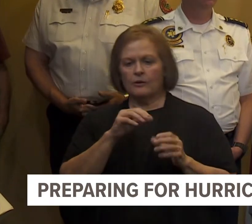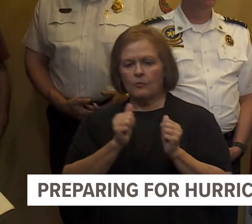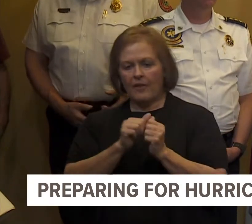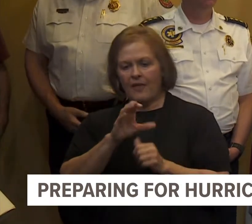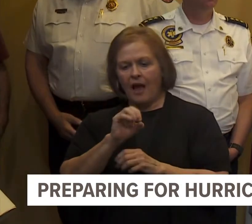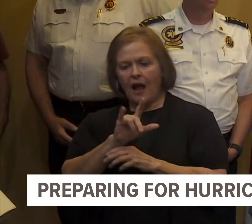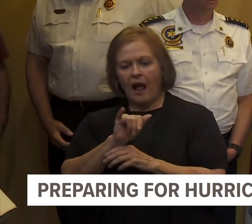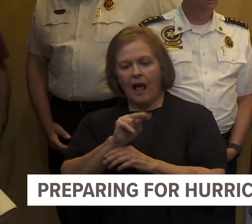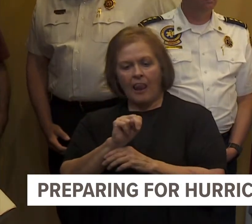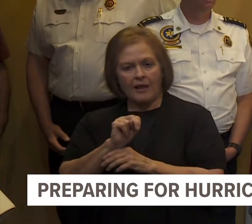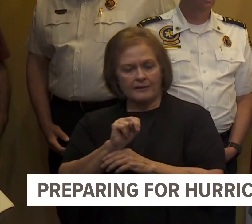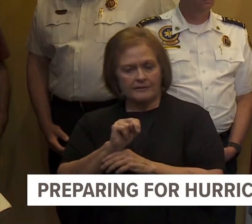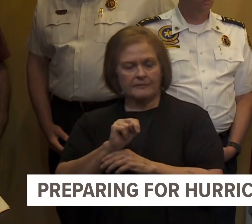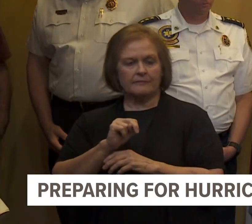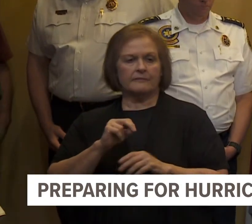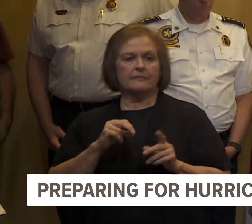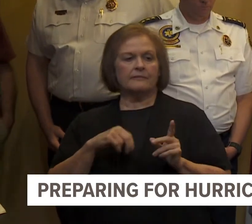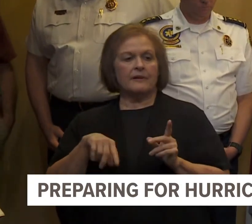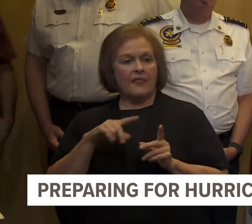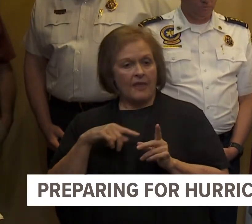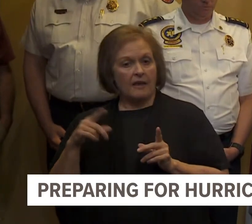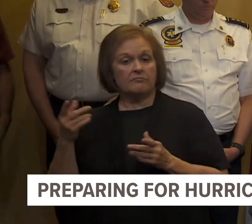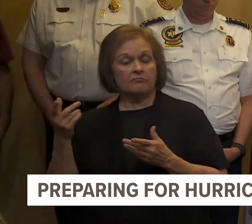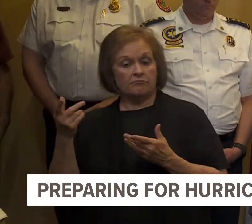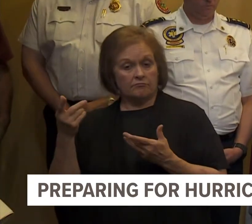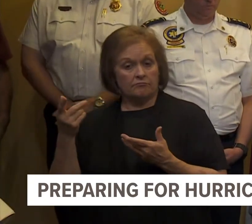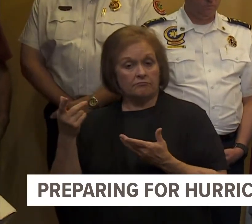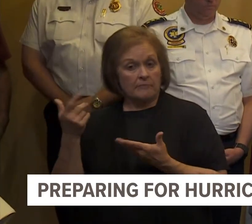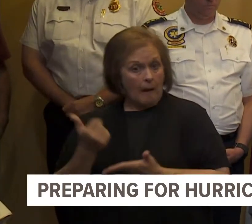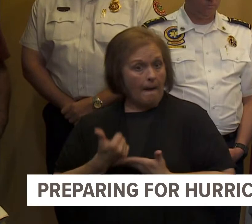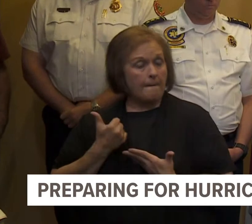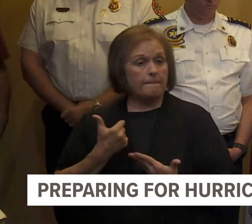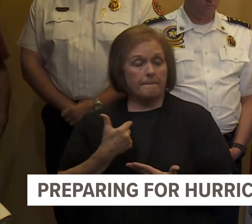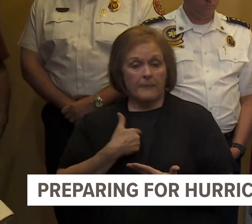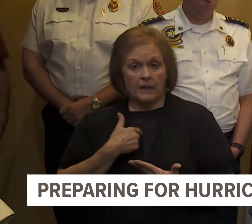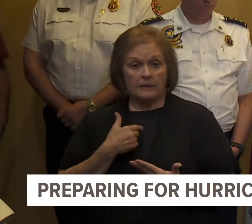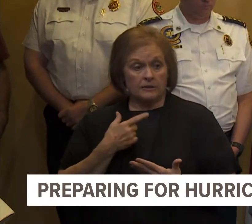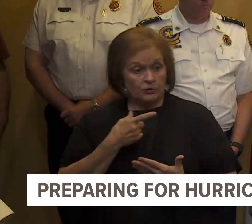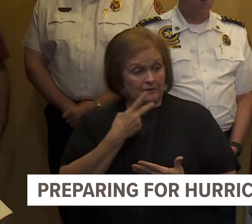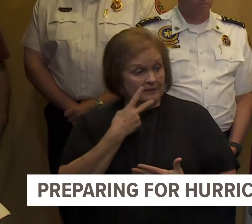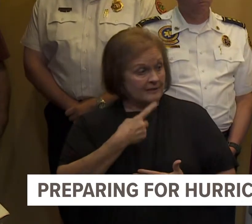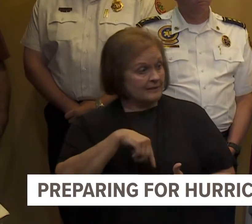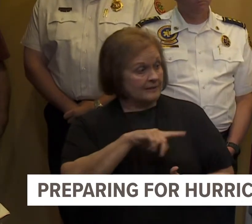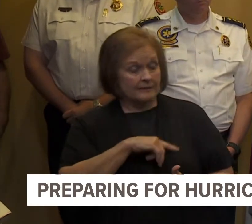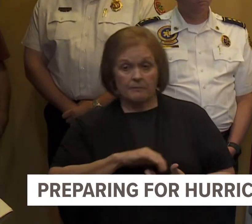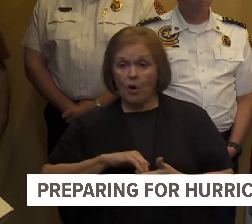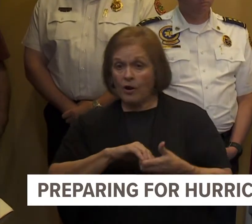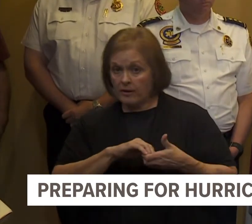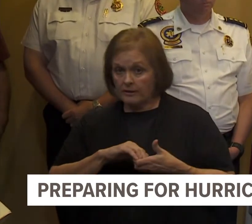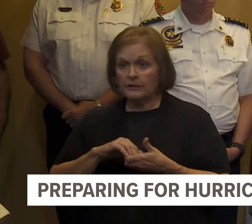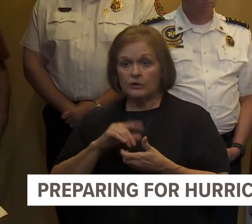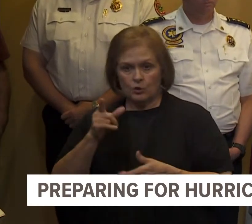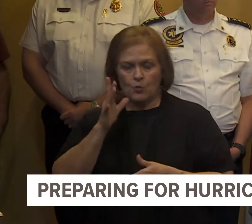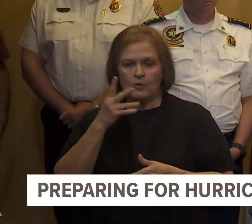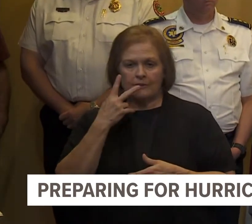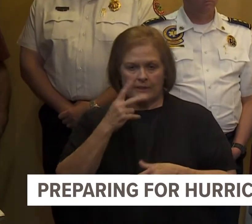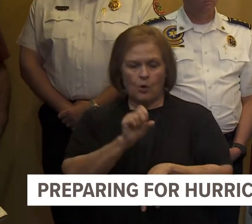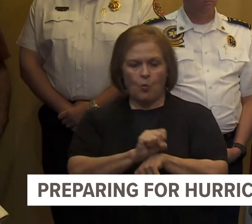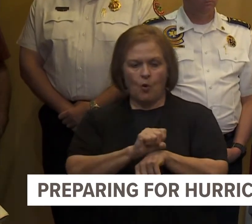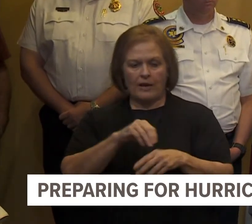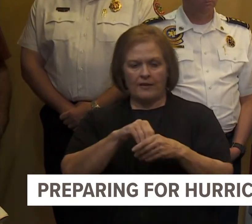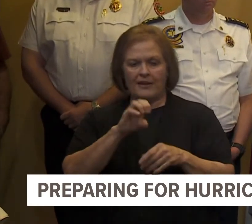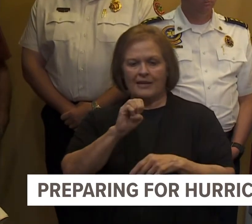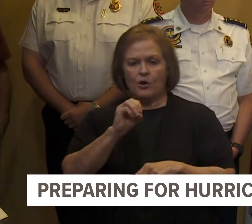and his group, and they're there to give us what we need. So all the partners you see around us will be in the EOC